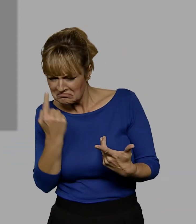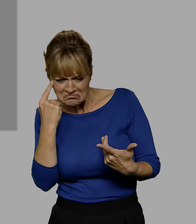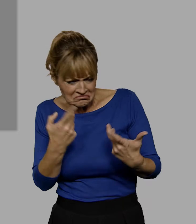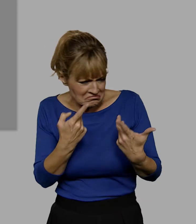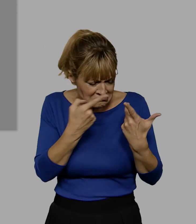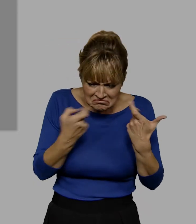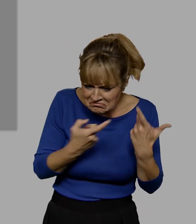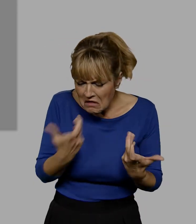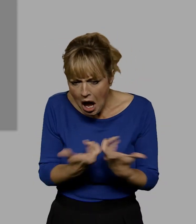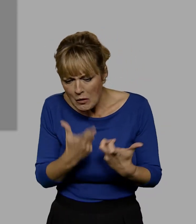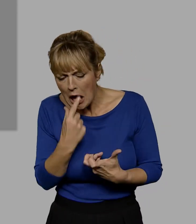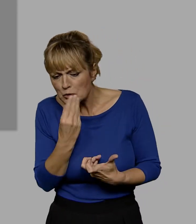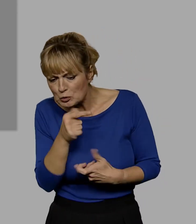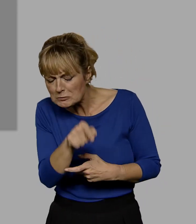the potential for greater use.